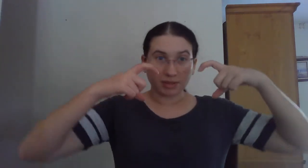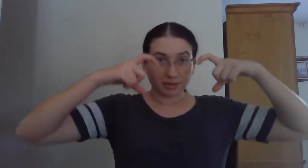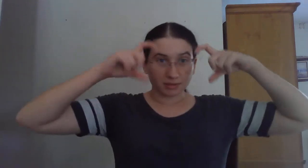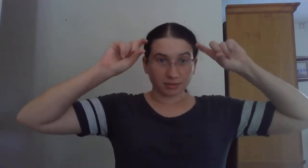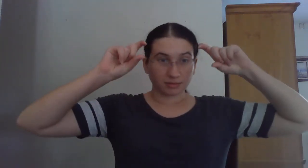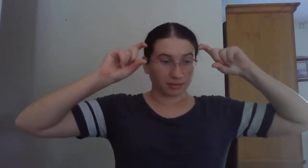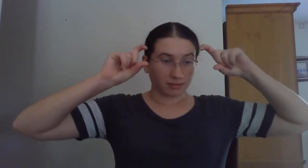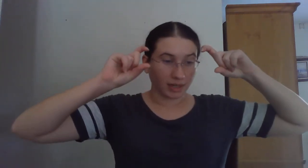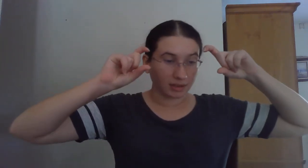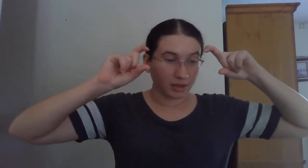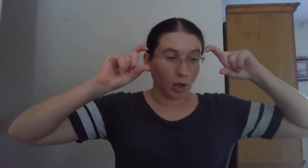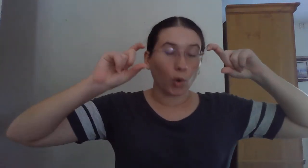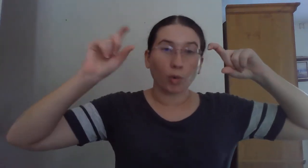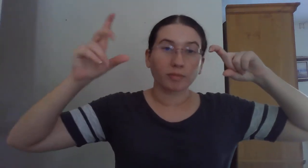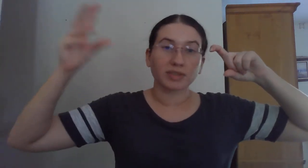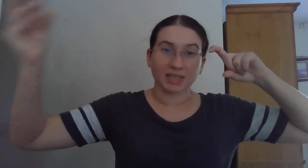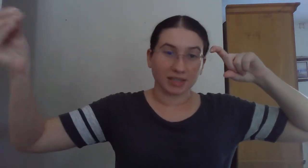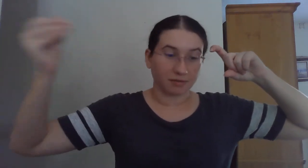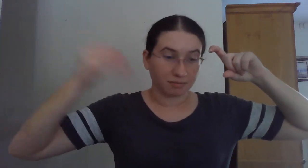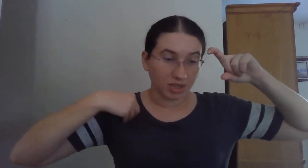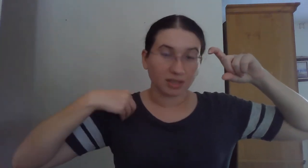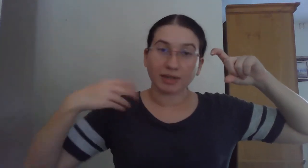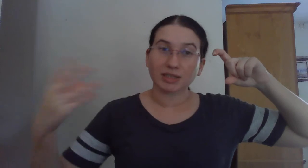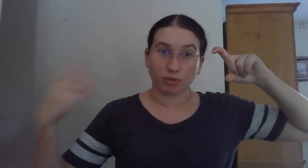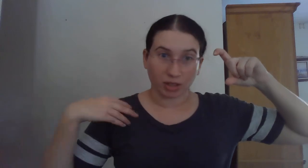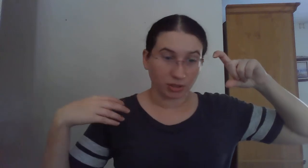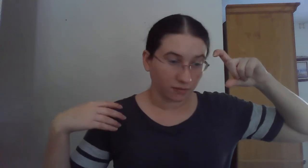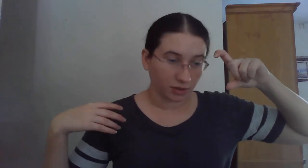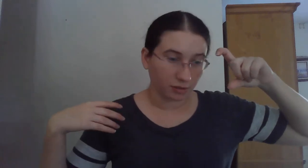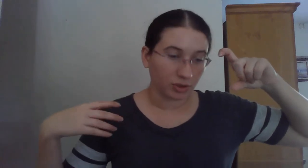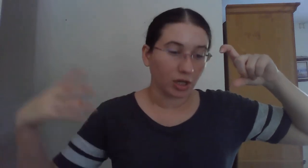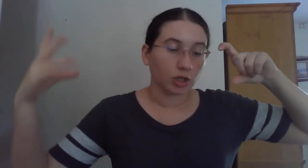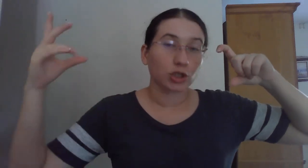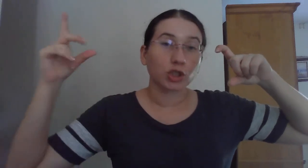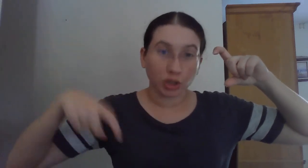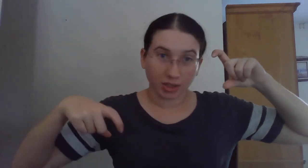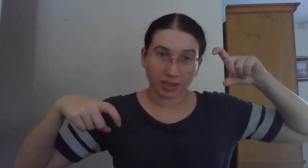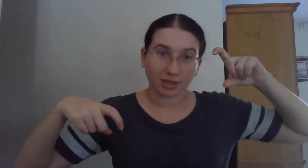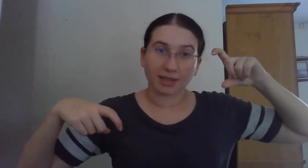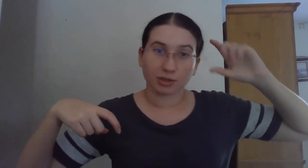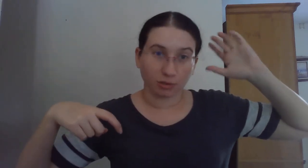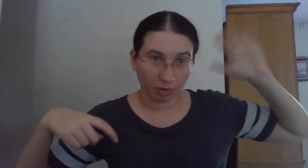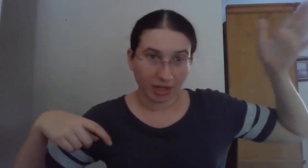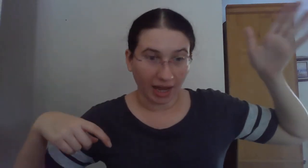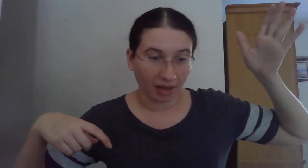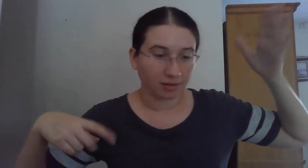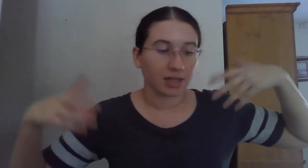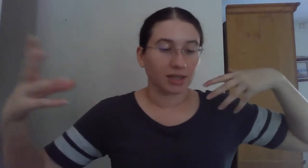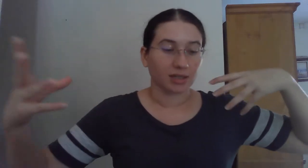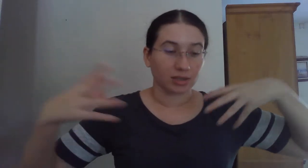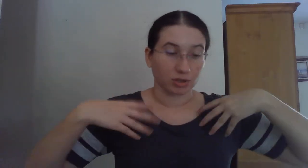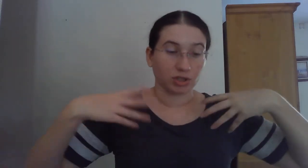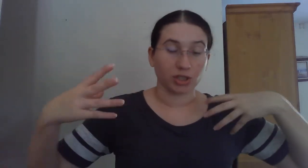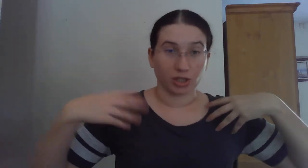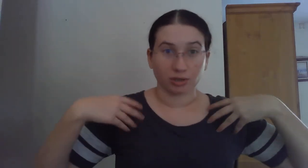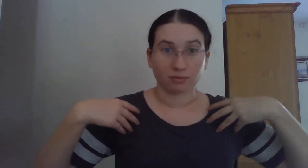topic, right? Woman give me, right? Directional verbs. Should, that's the modal. She,